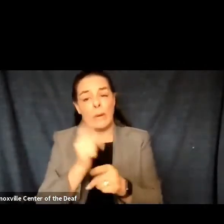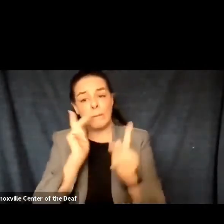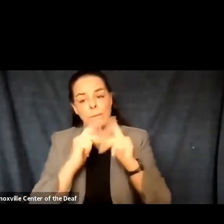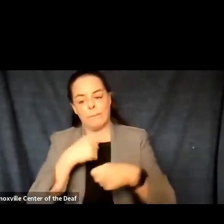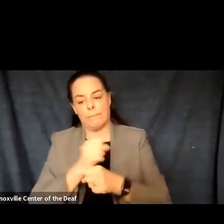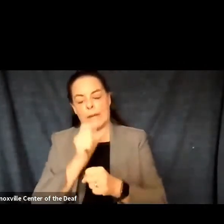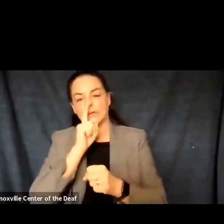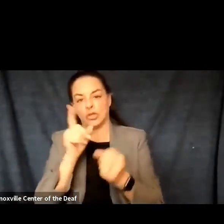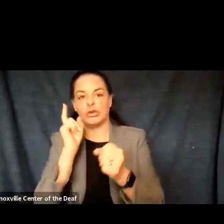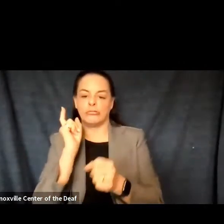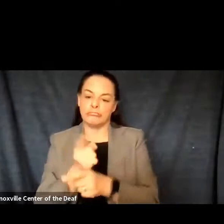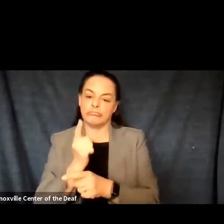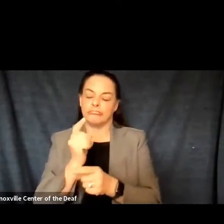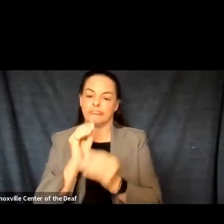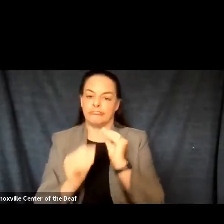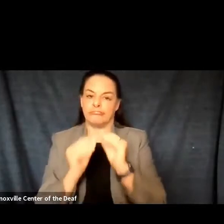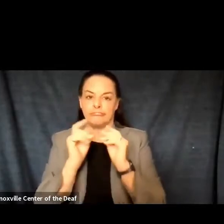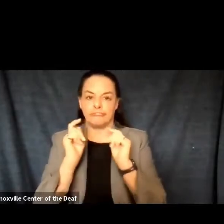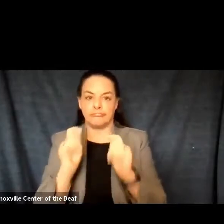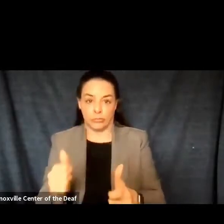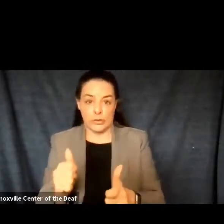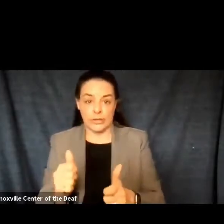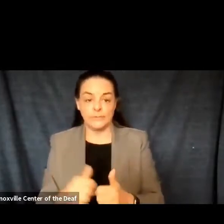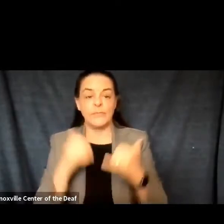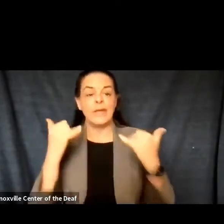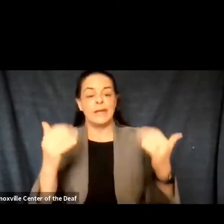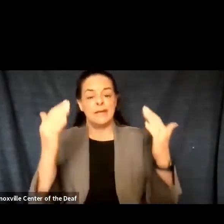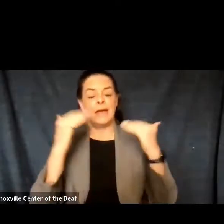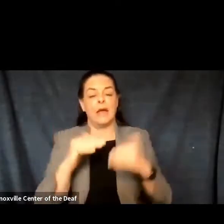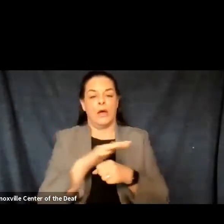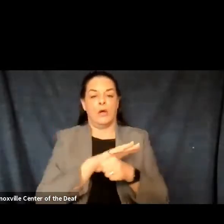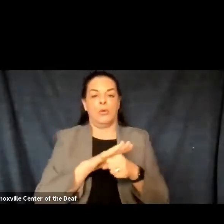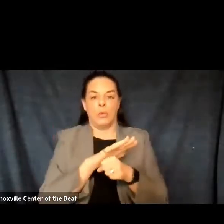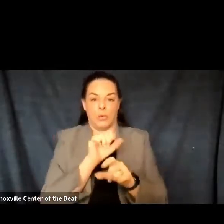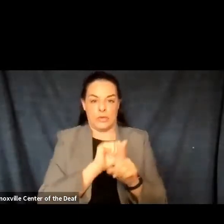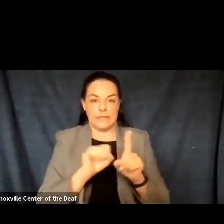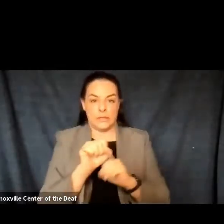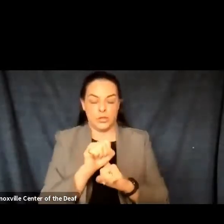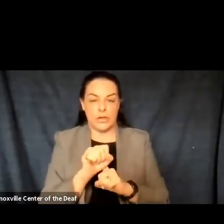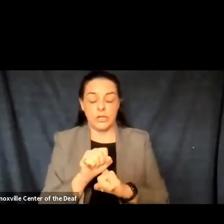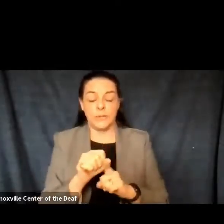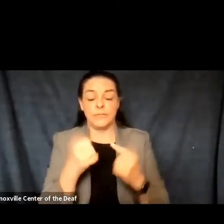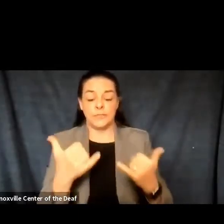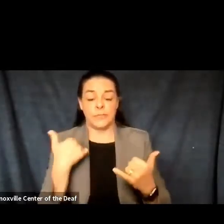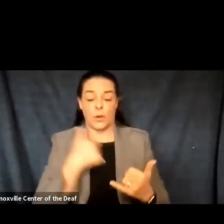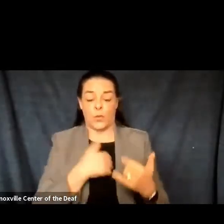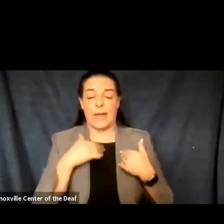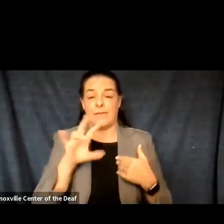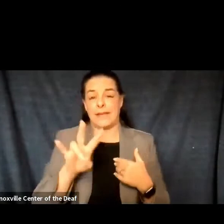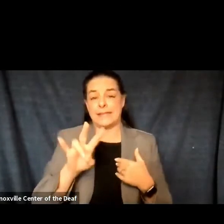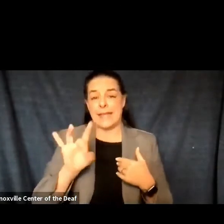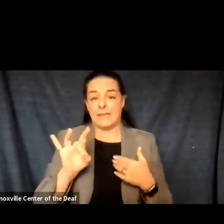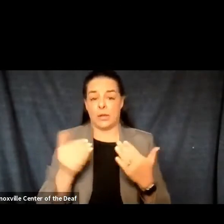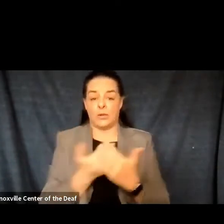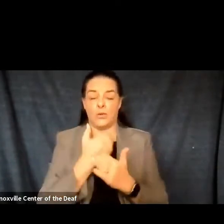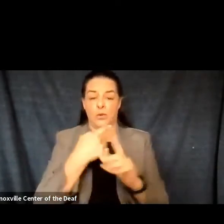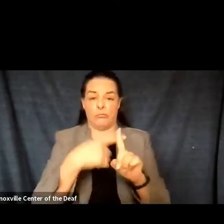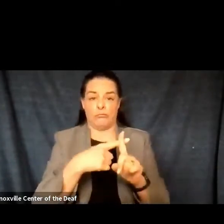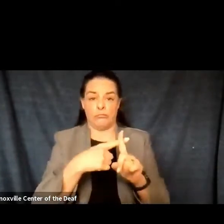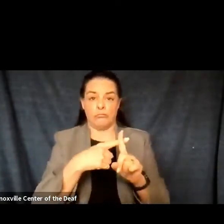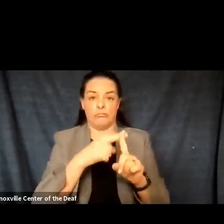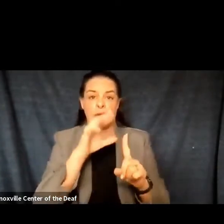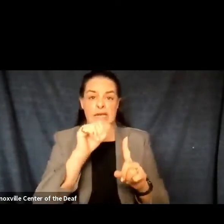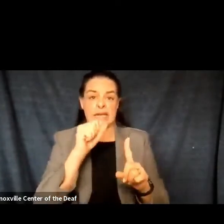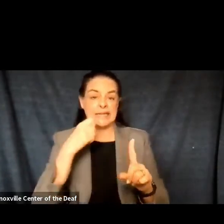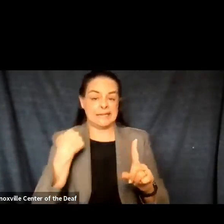it was immediately corrected. And now we'll move into the local situation. We have 78 new confirmed cases since yesterday's